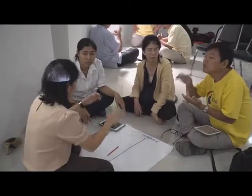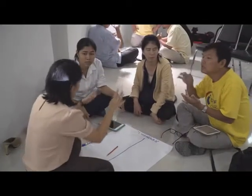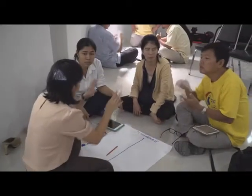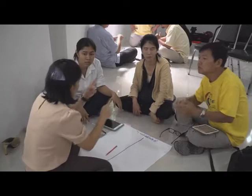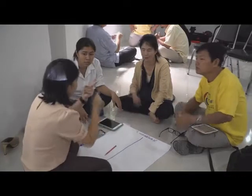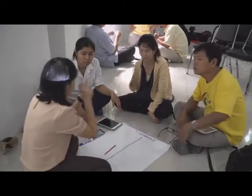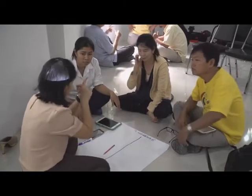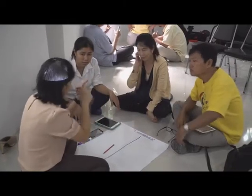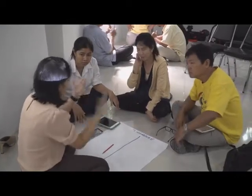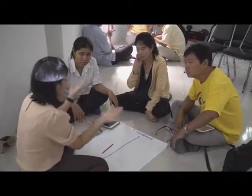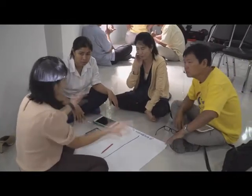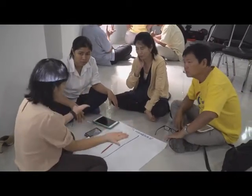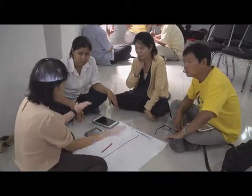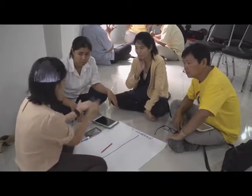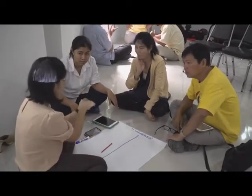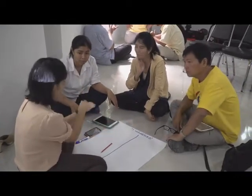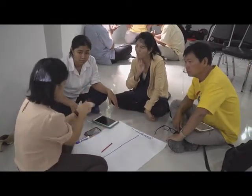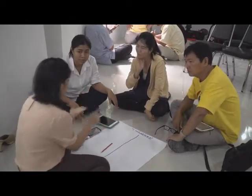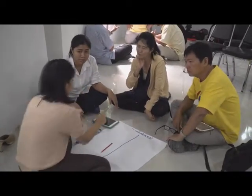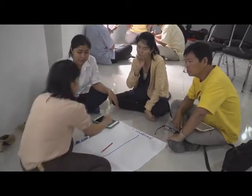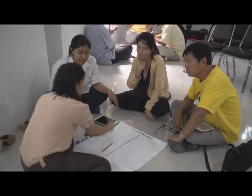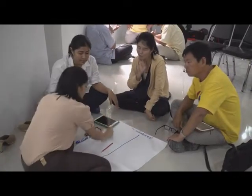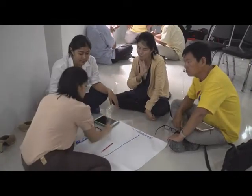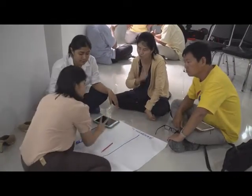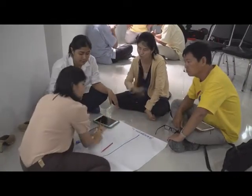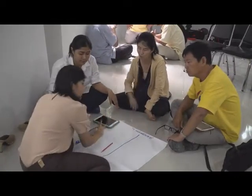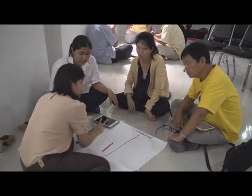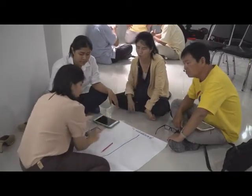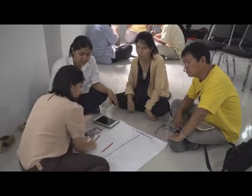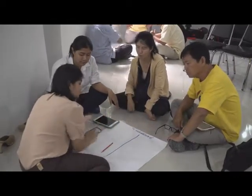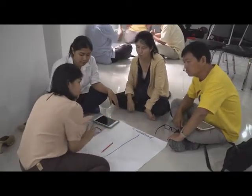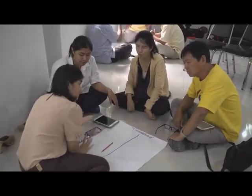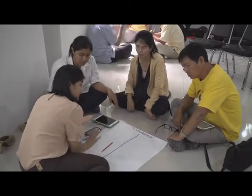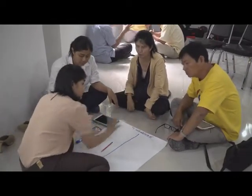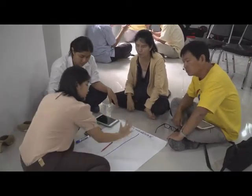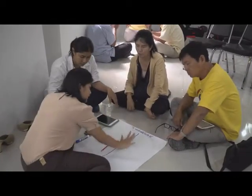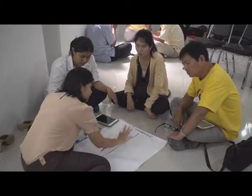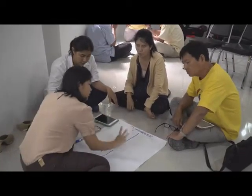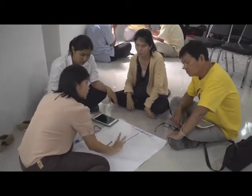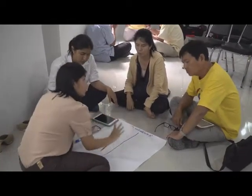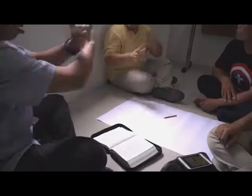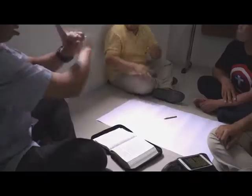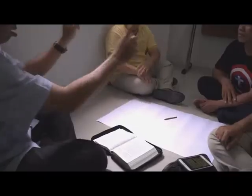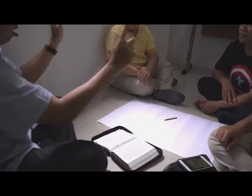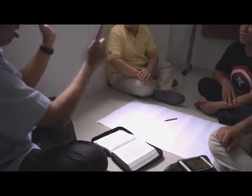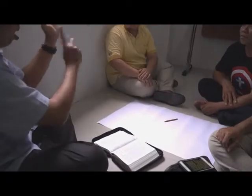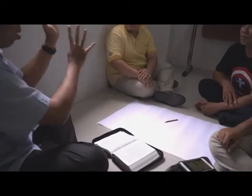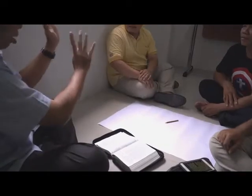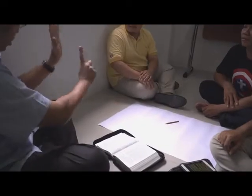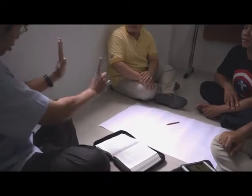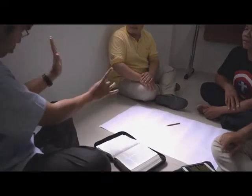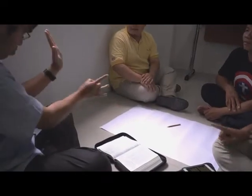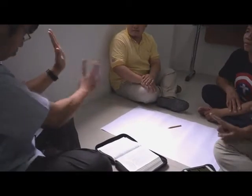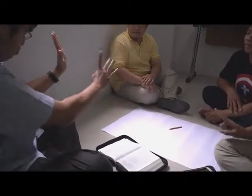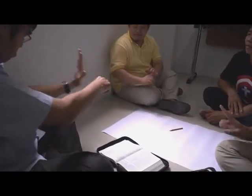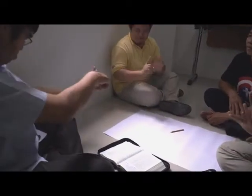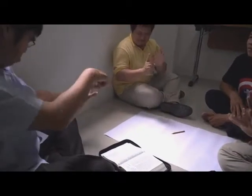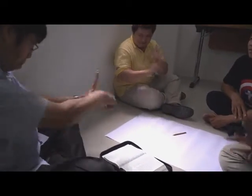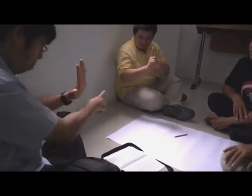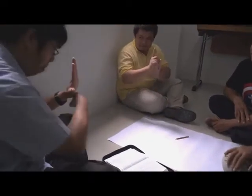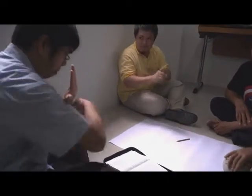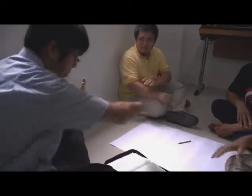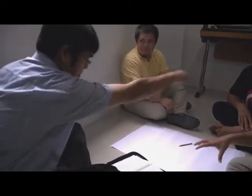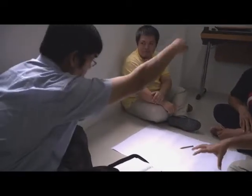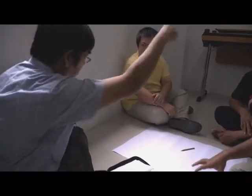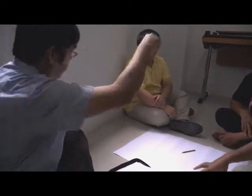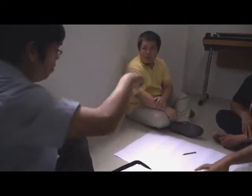Basically, deaf people can read the words, but putting them all together and actually grasping the meaning are two different things. So